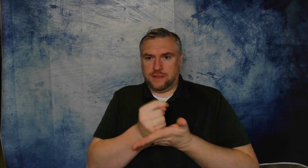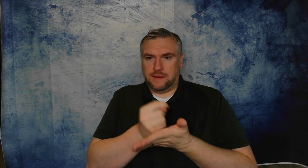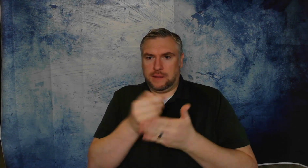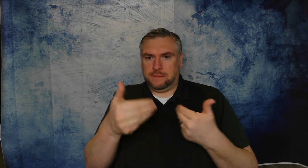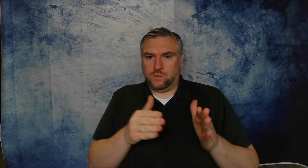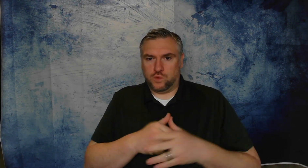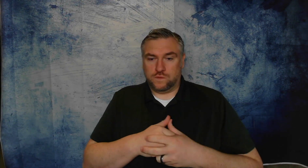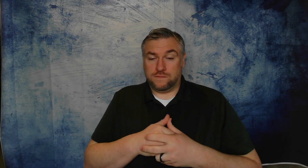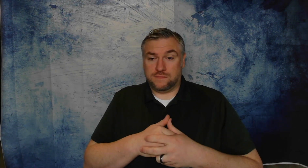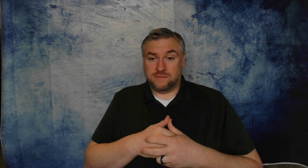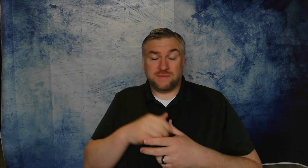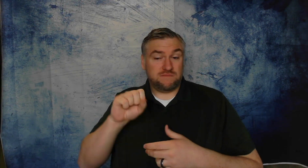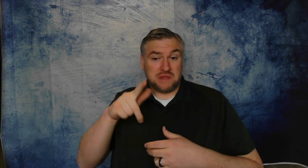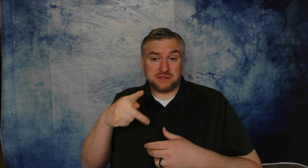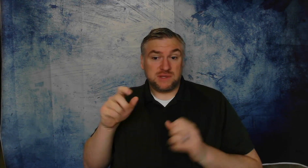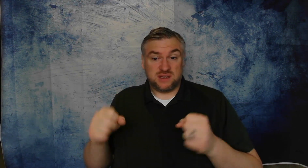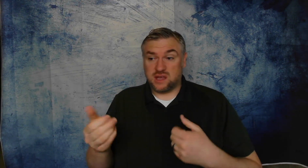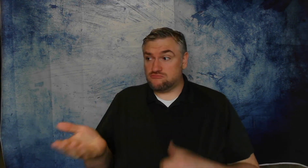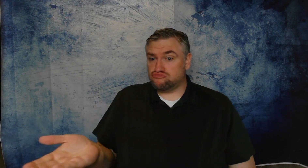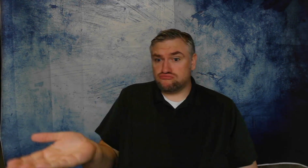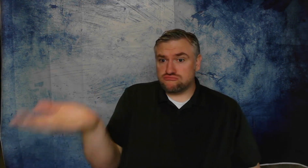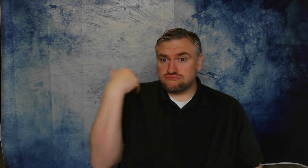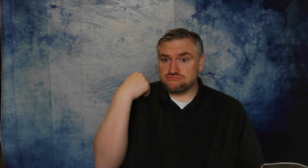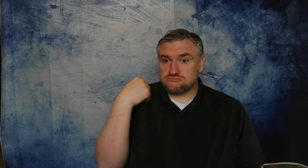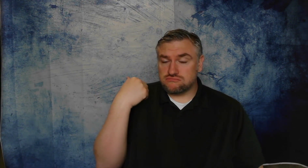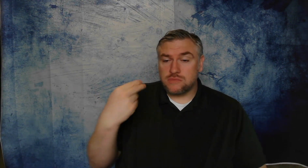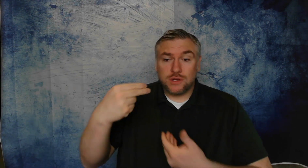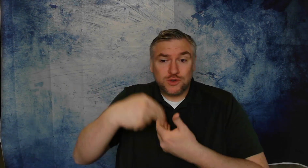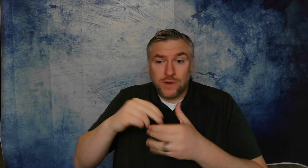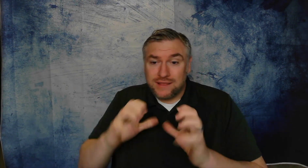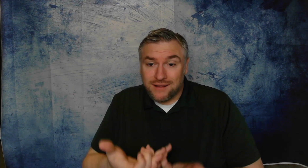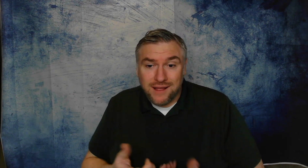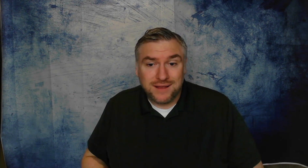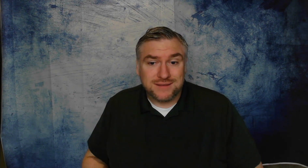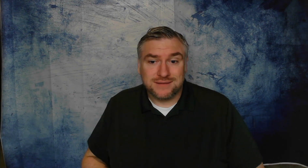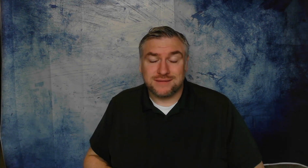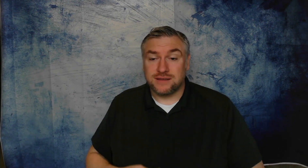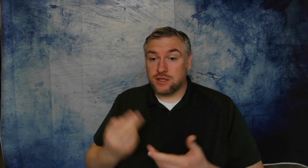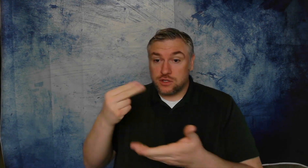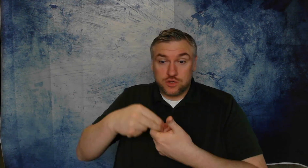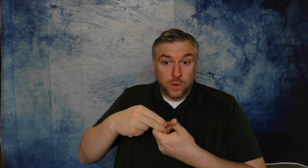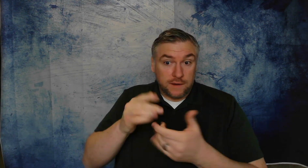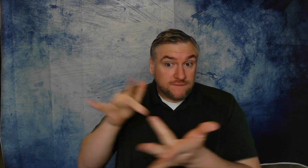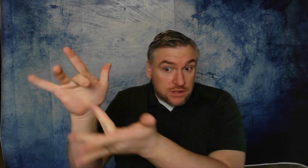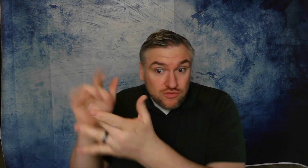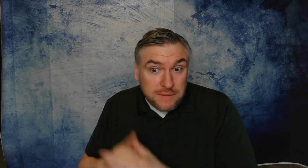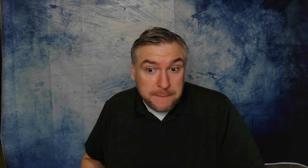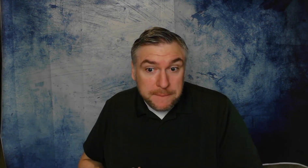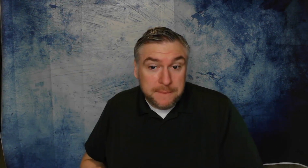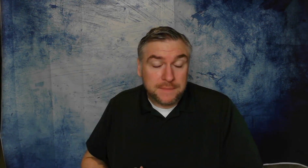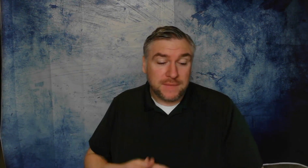SLPs don't have to be stuck in their therapy room. An SLP can come on in, join the class, join a field